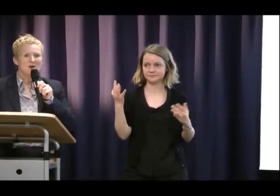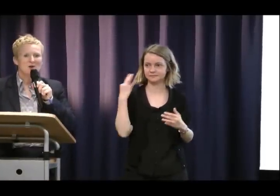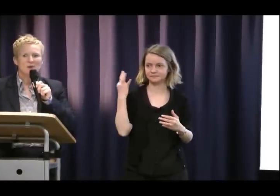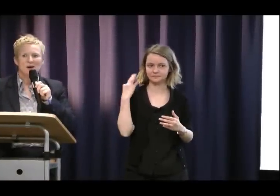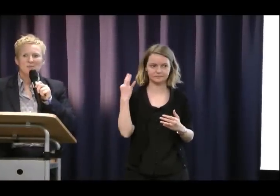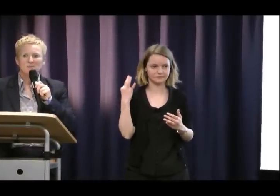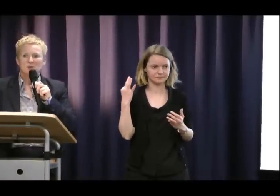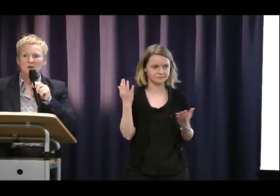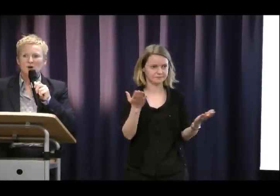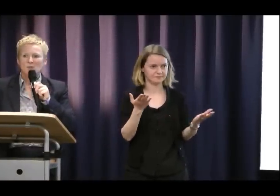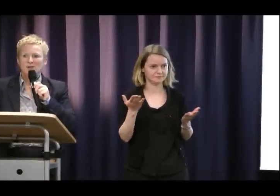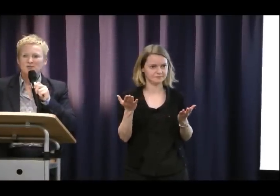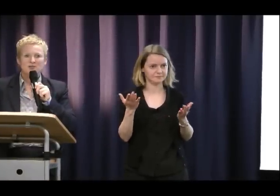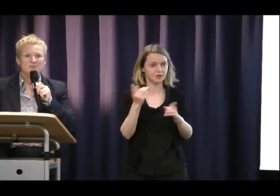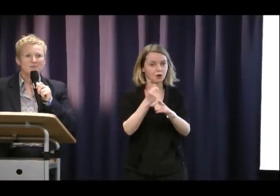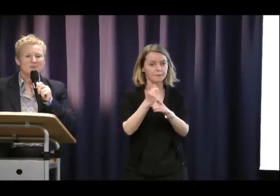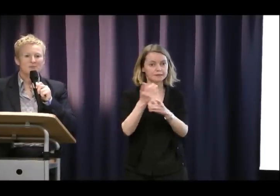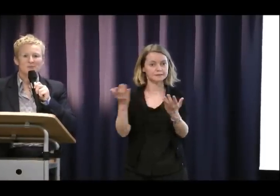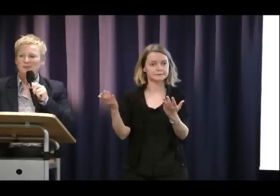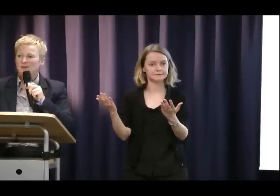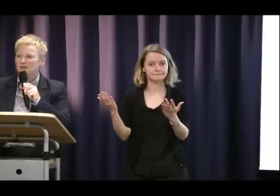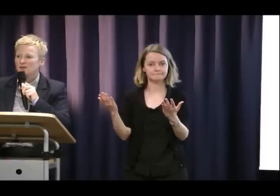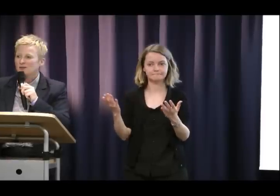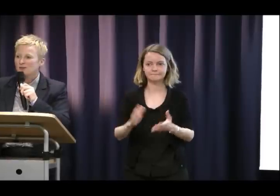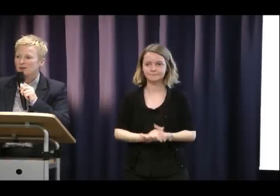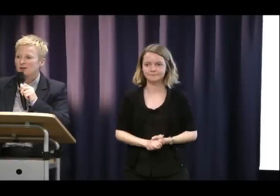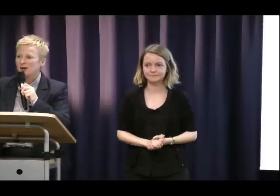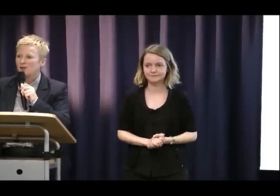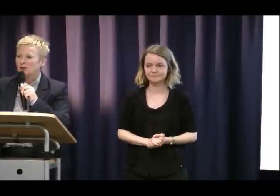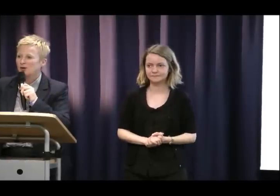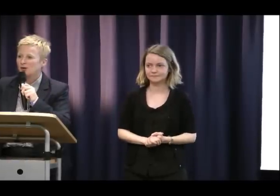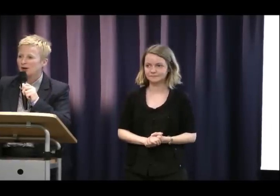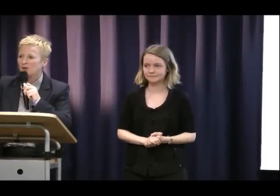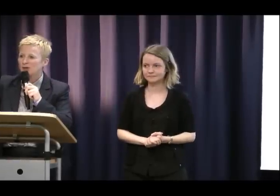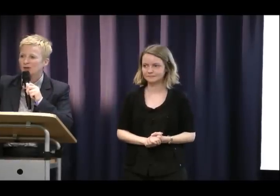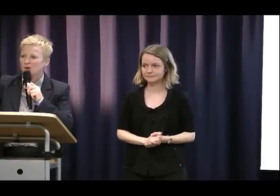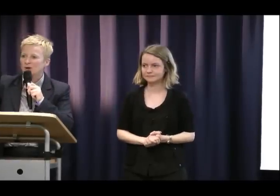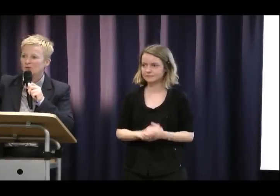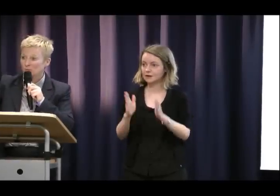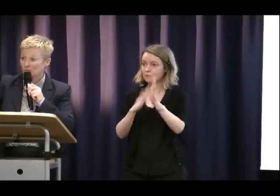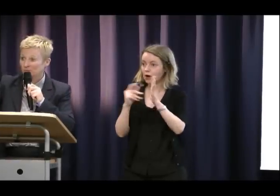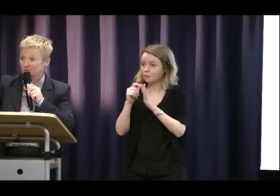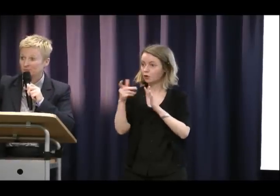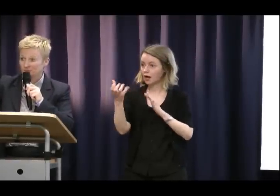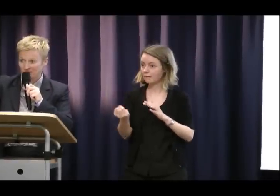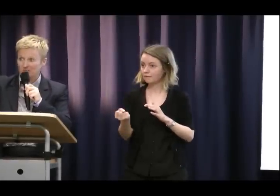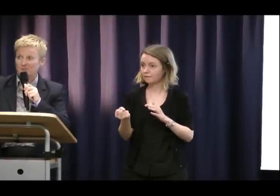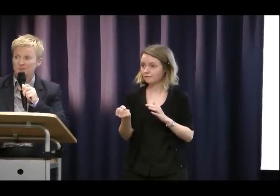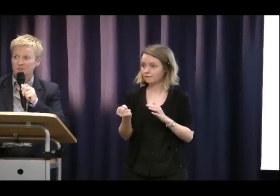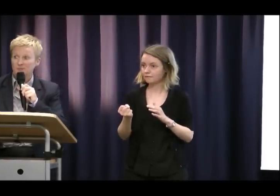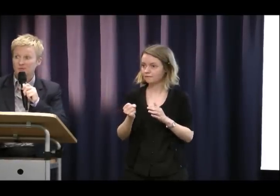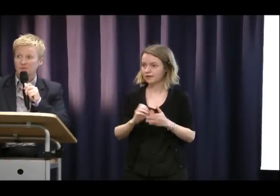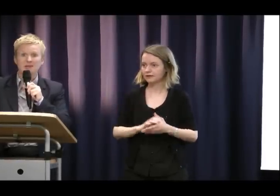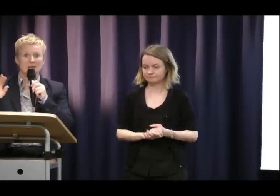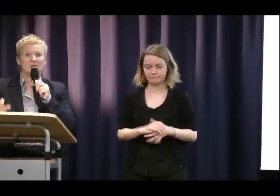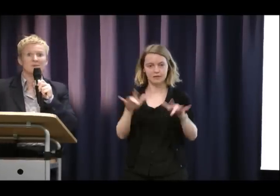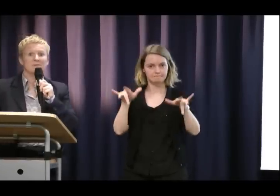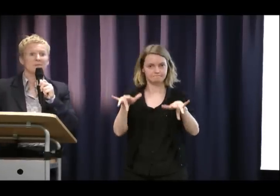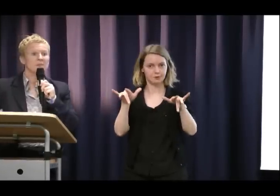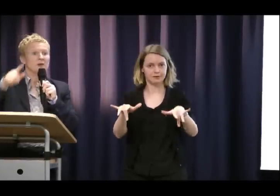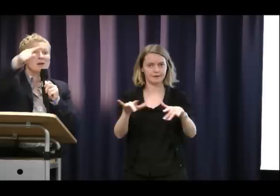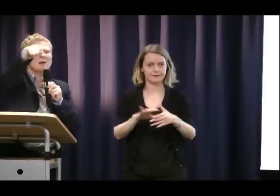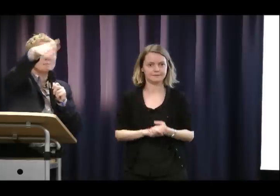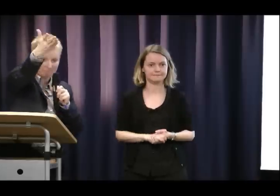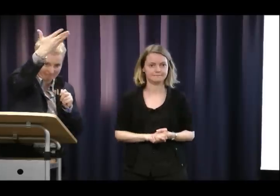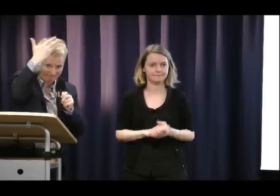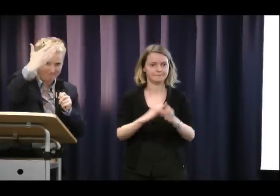Any other comments? How are we going, Michael? Nothing yet.